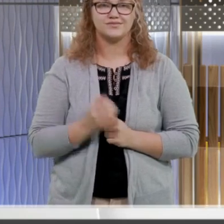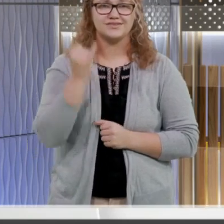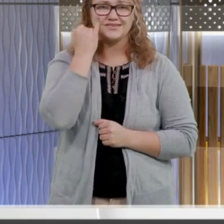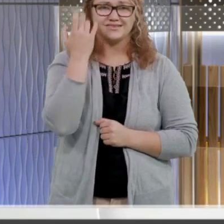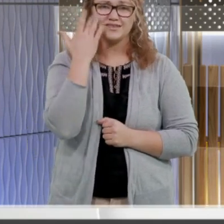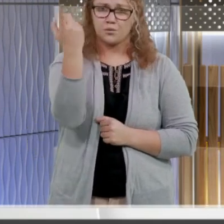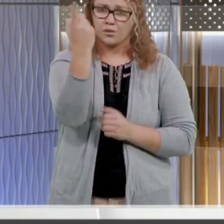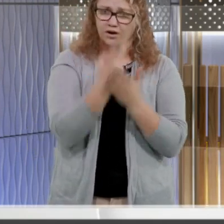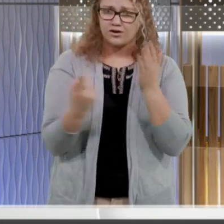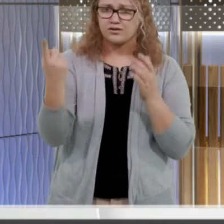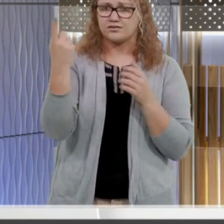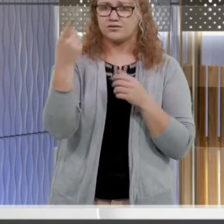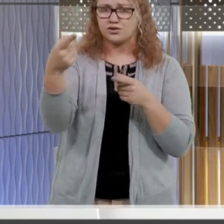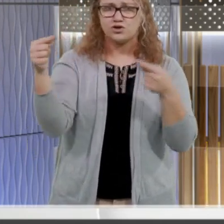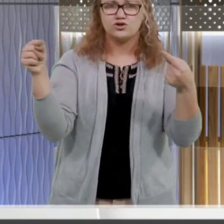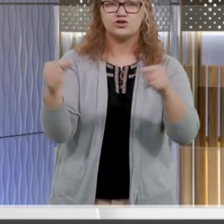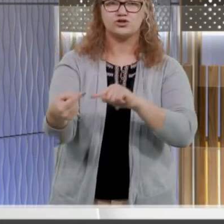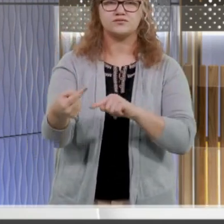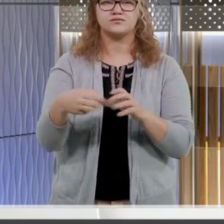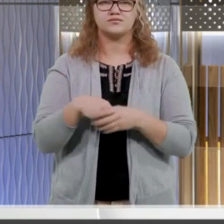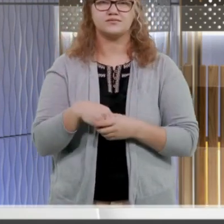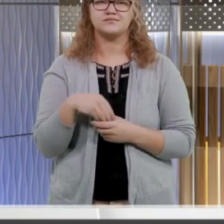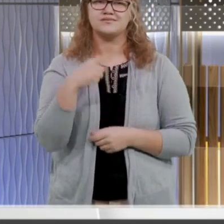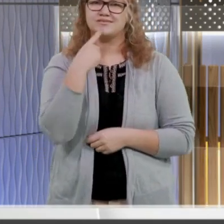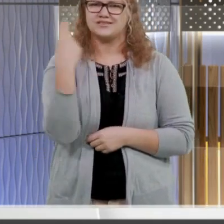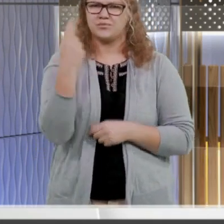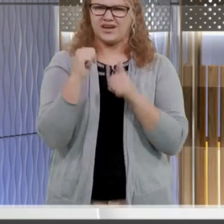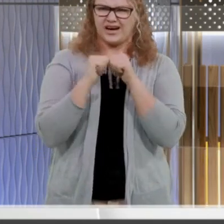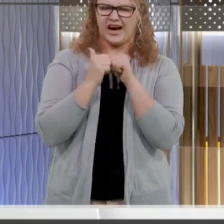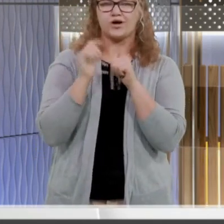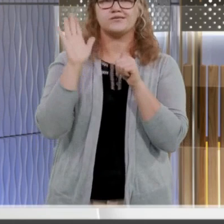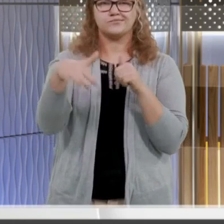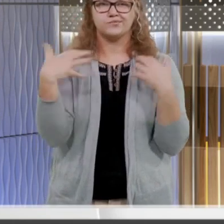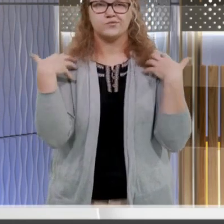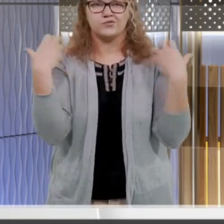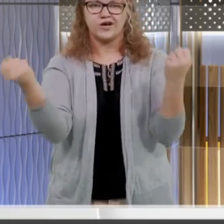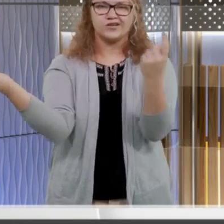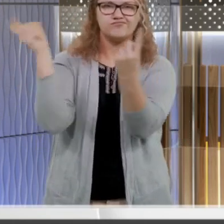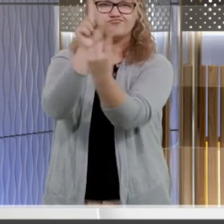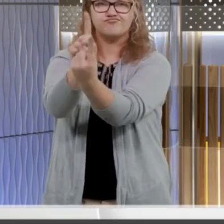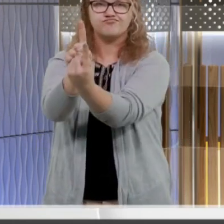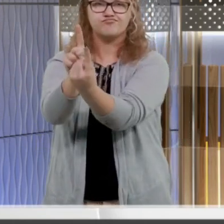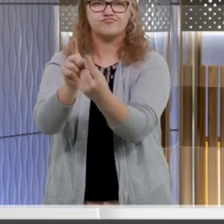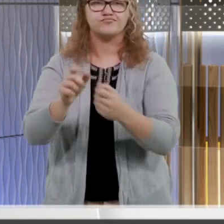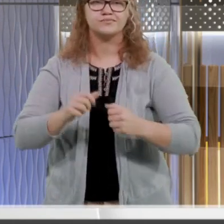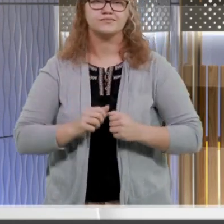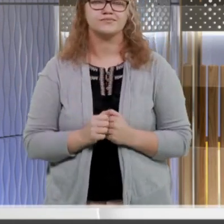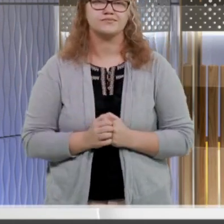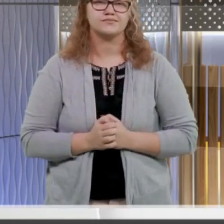If you see someone being hurt, say something by being brave.